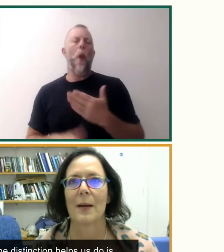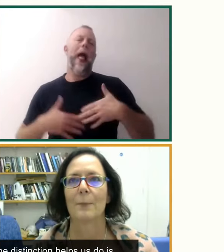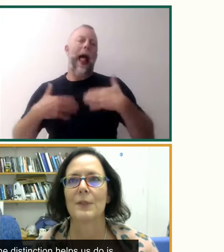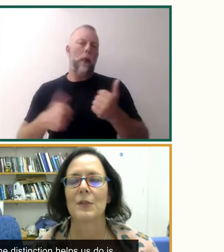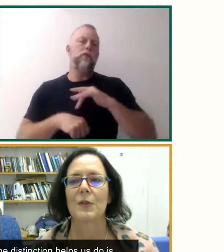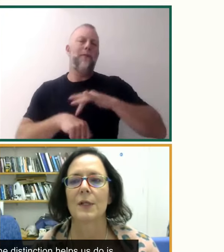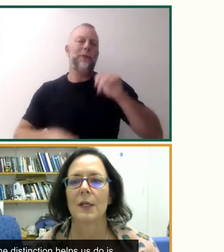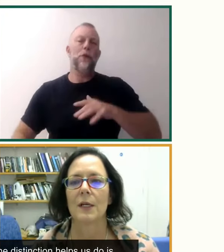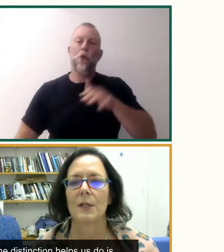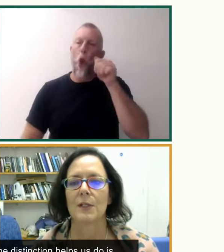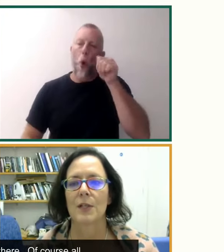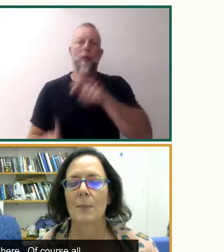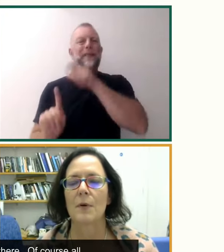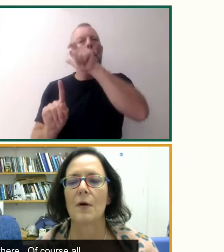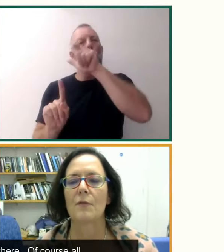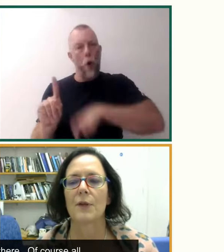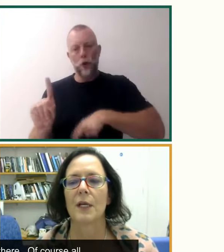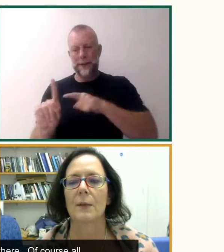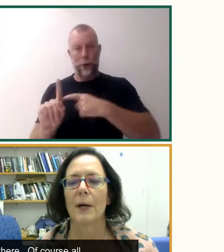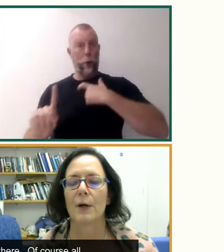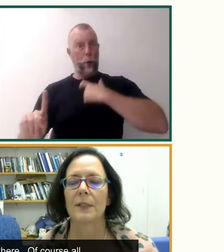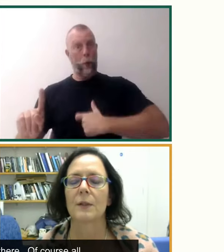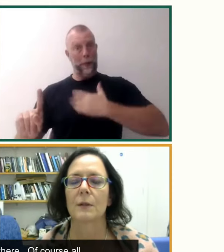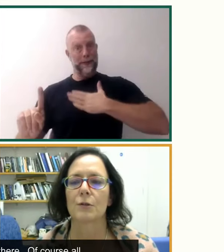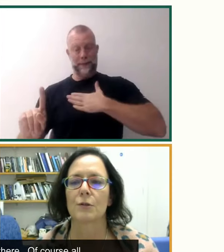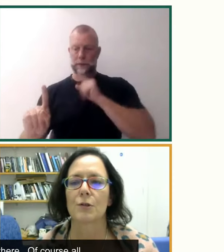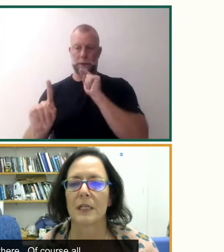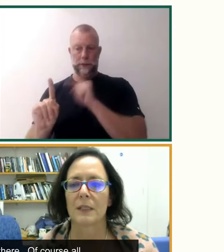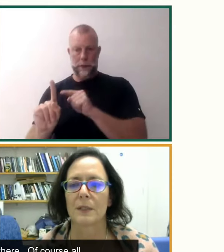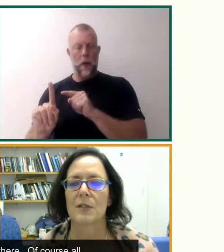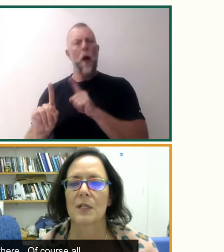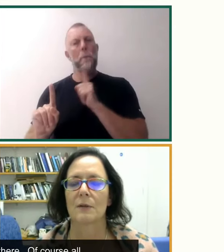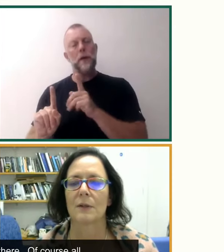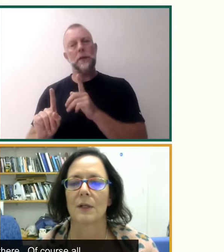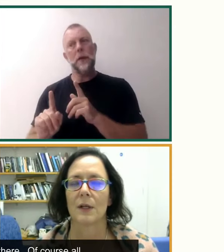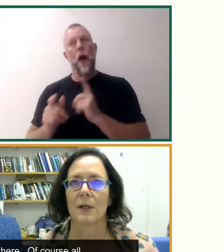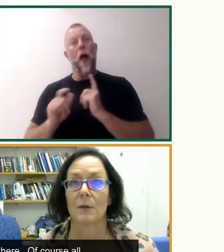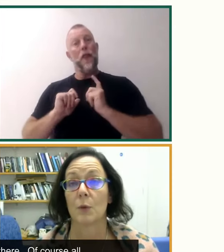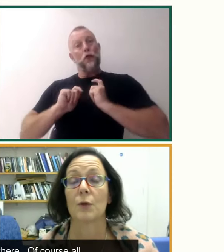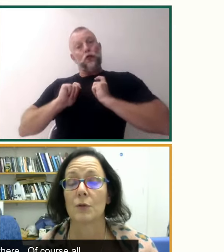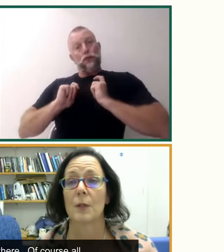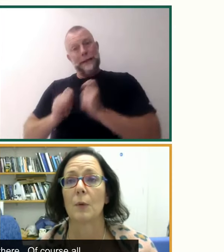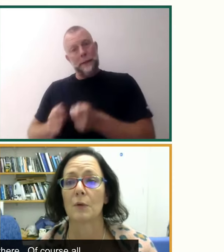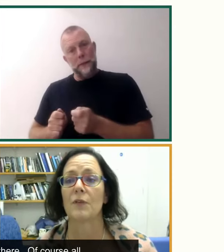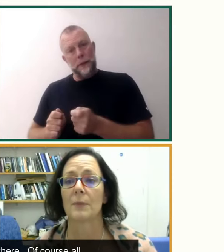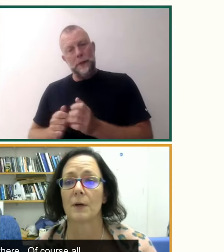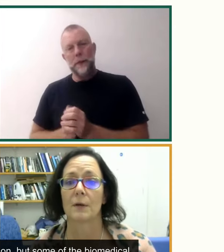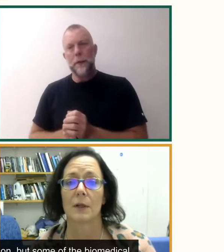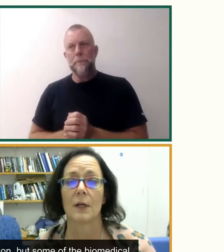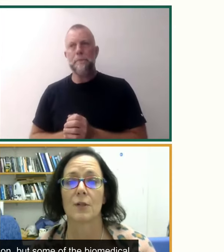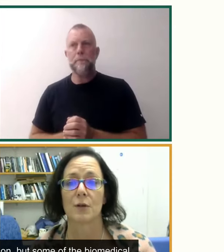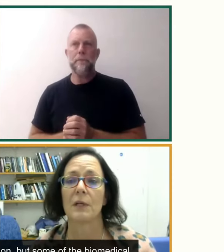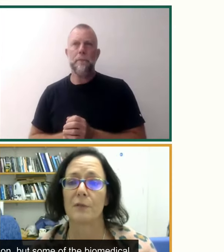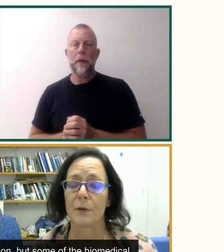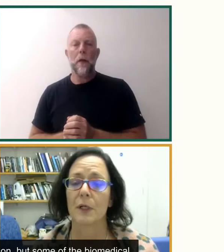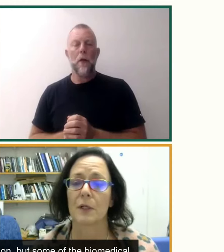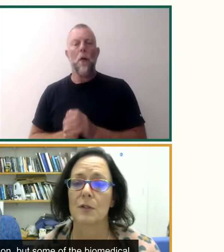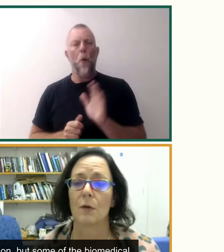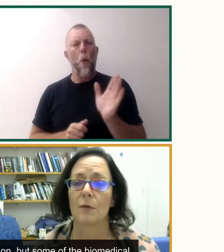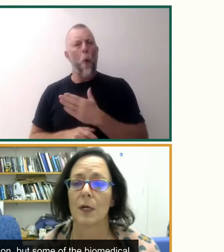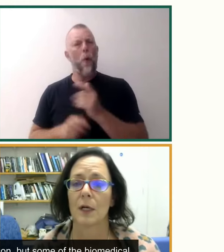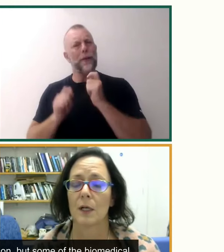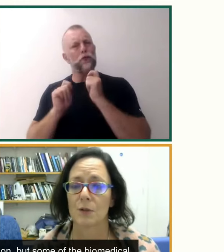person, but some of the biomedical treatments are, well, not some, all of them are